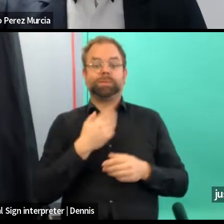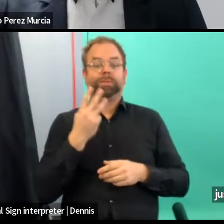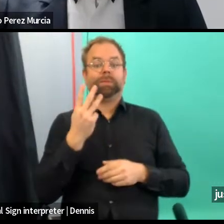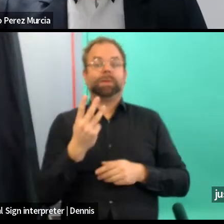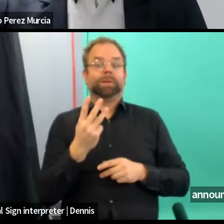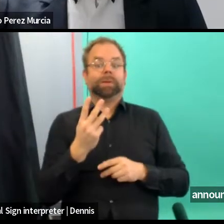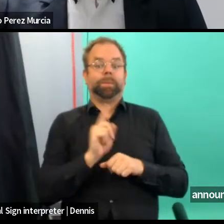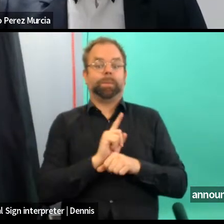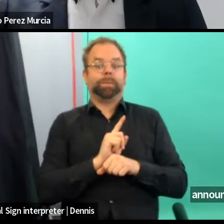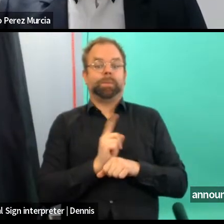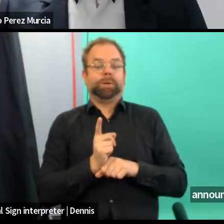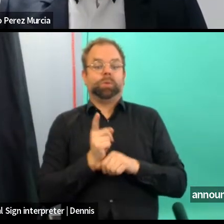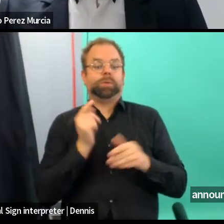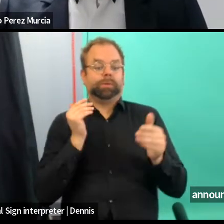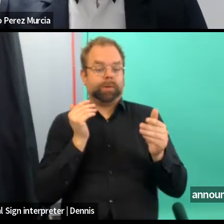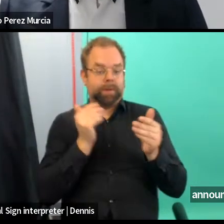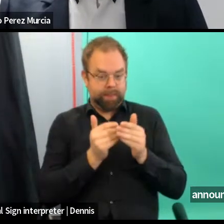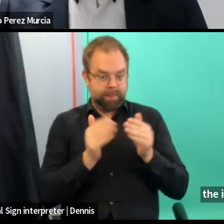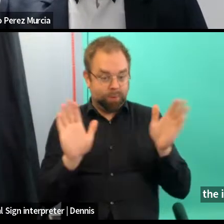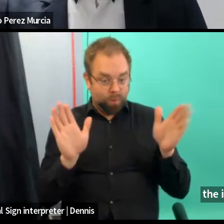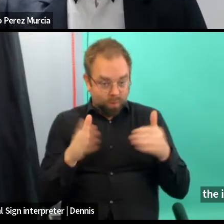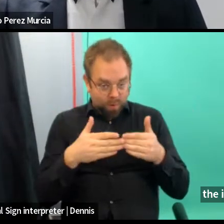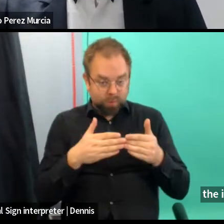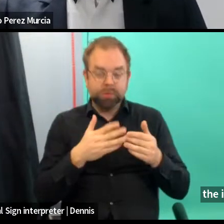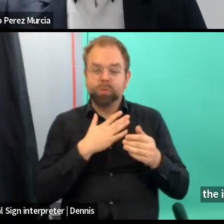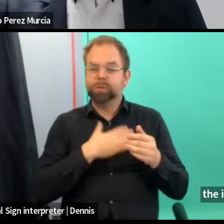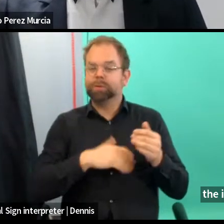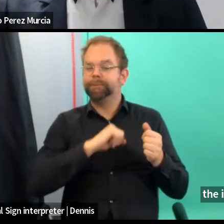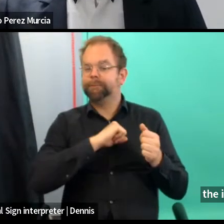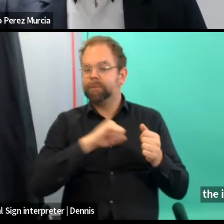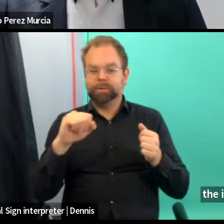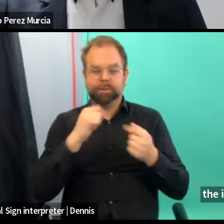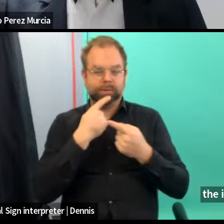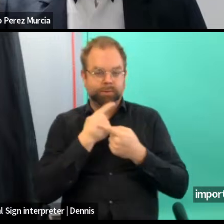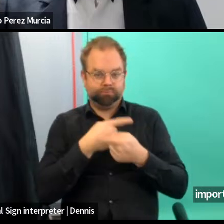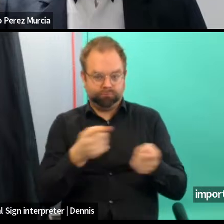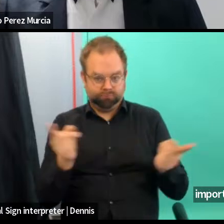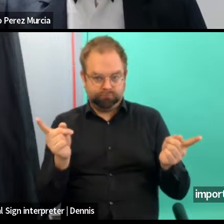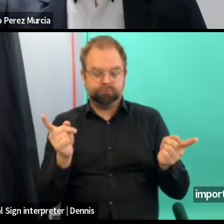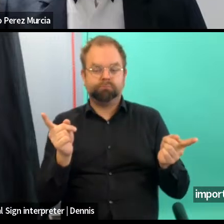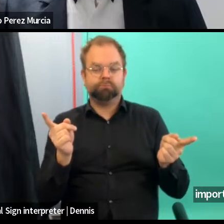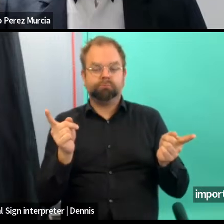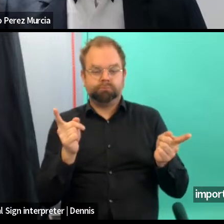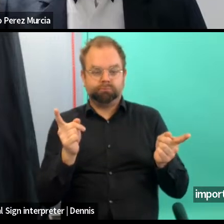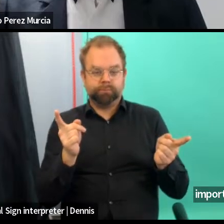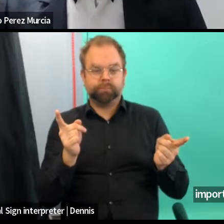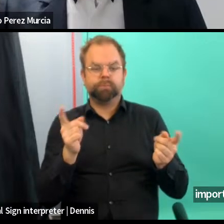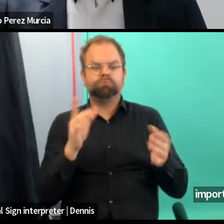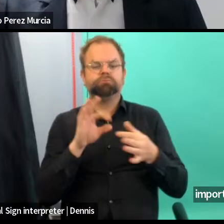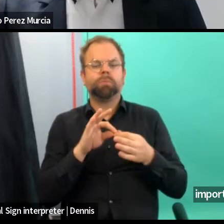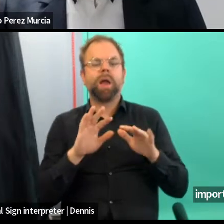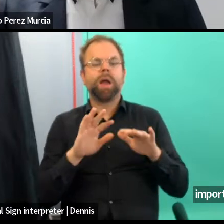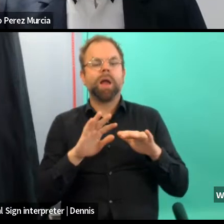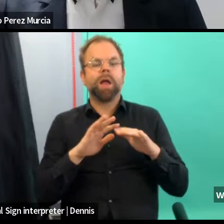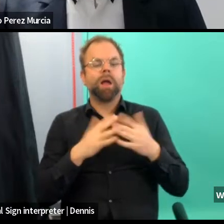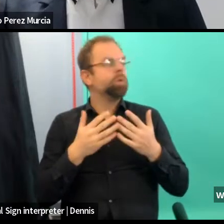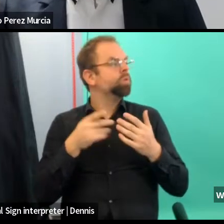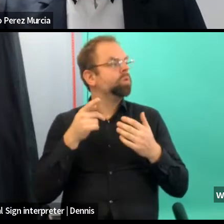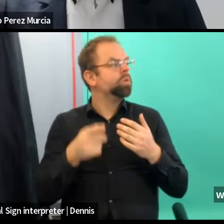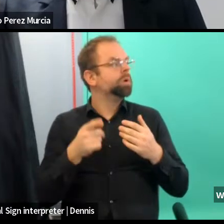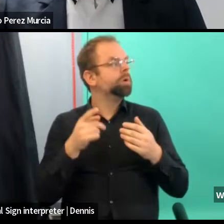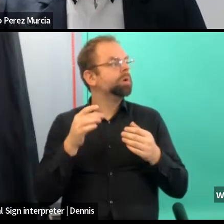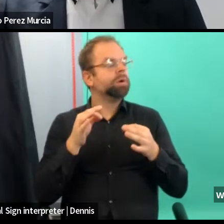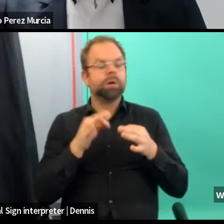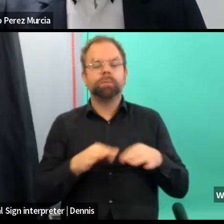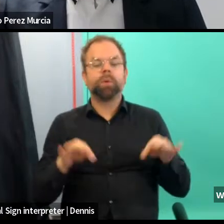this important work moving forward. We've got a couple of processes that are planned. I think some of